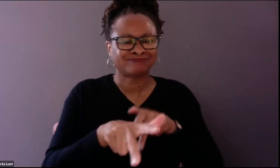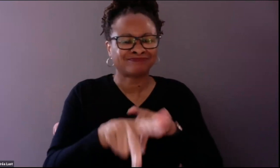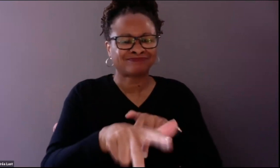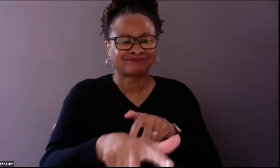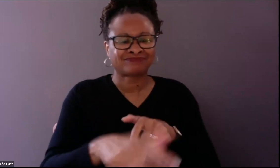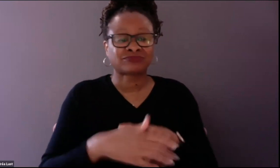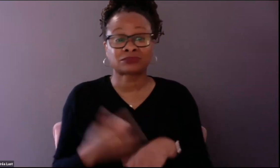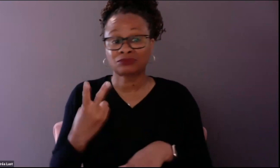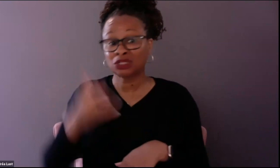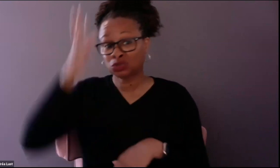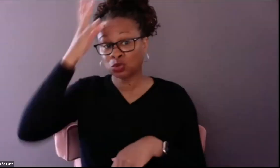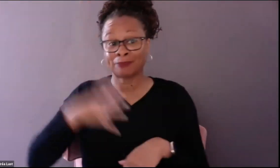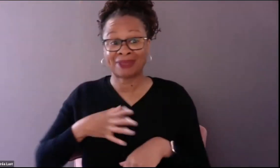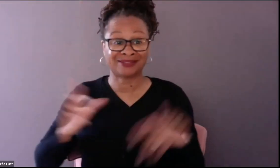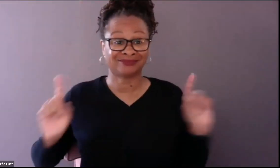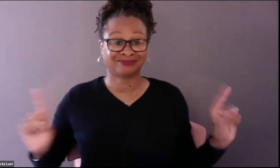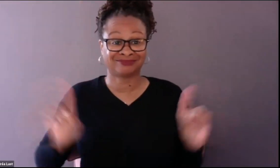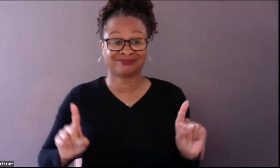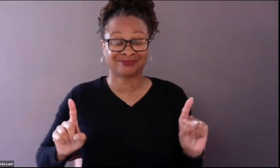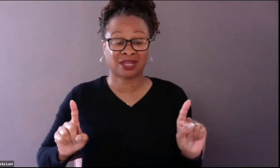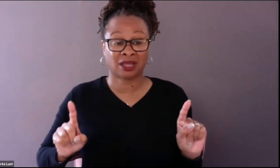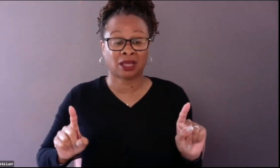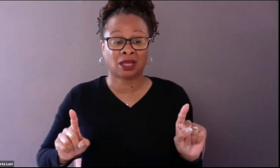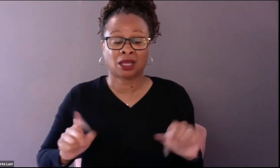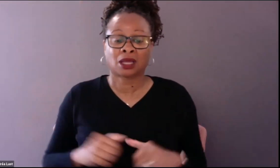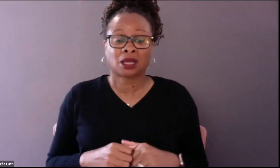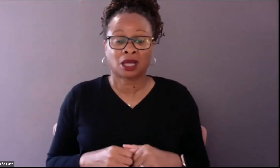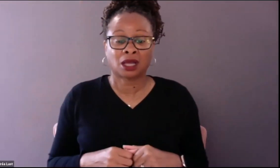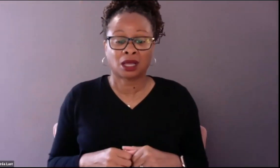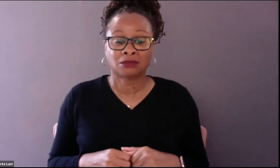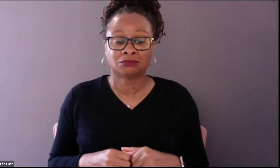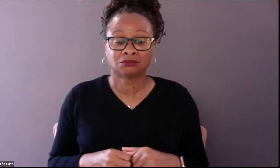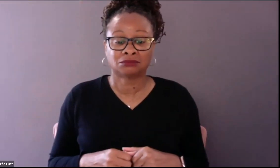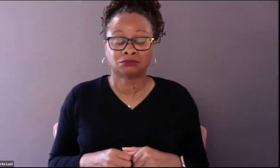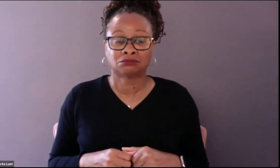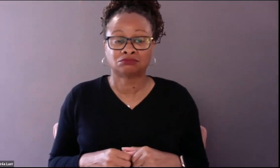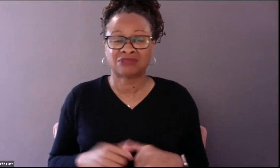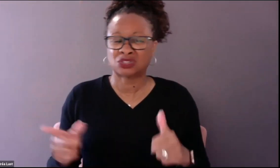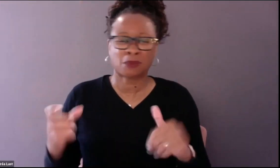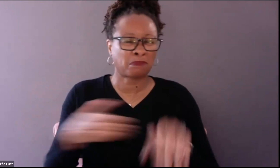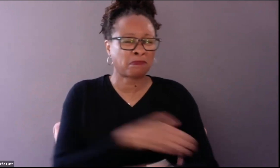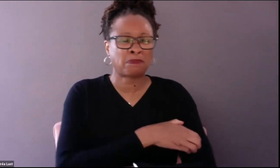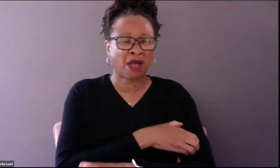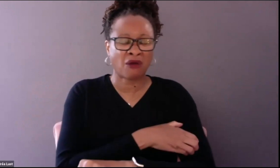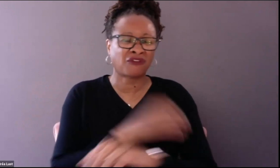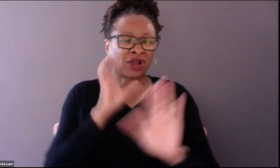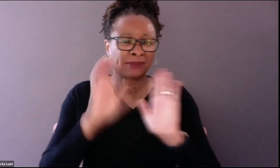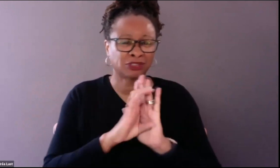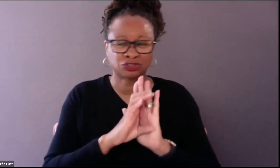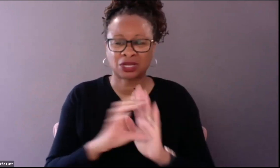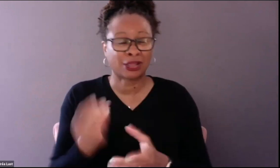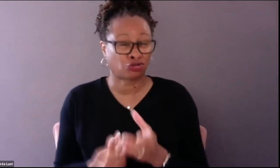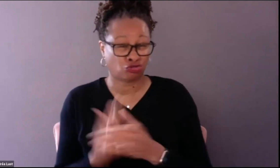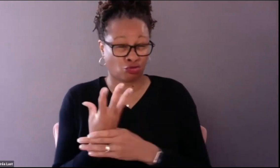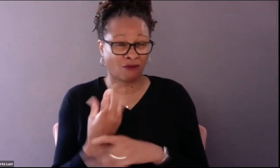a corner on the first Ciclovía is such a powerful image that couldn't grow wrong. I mean, it grew